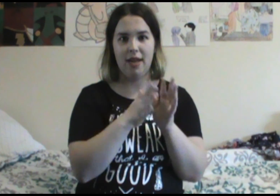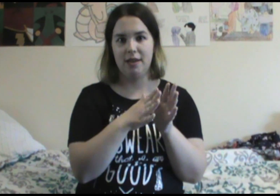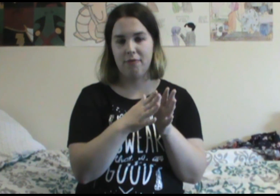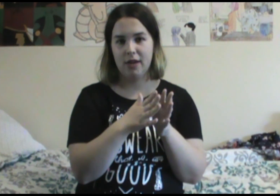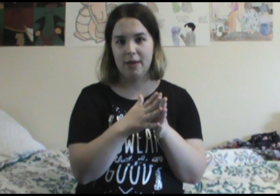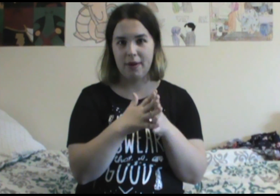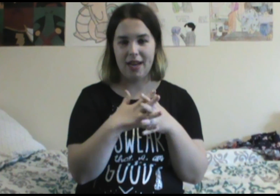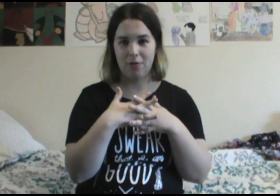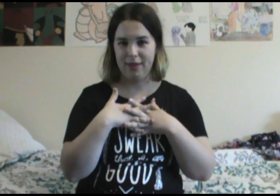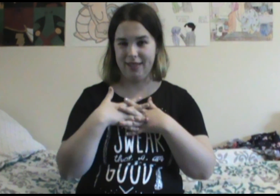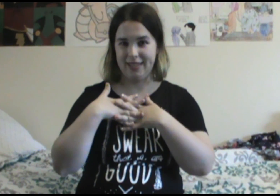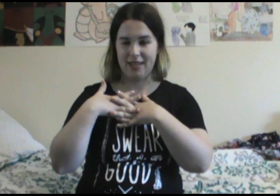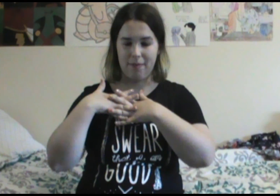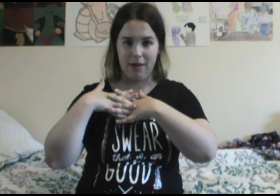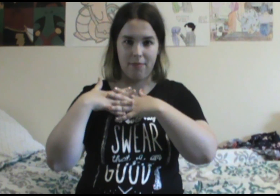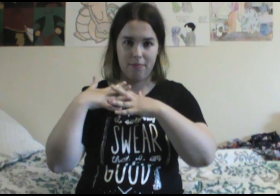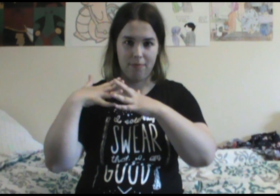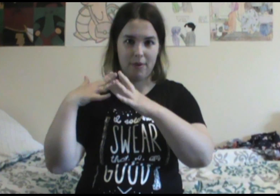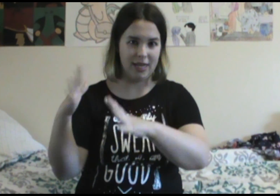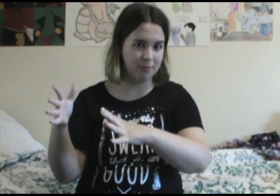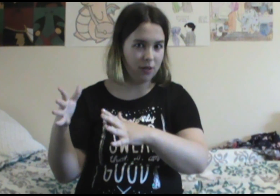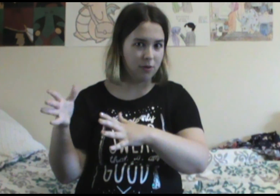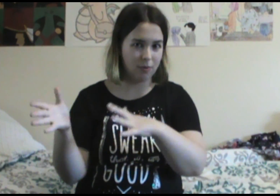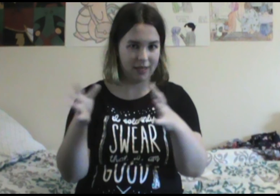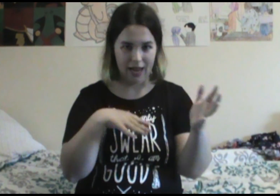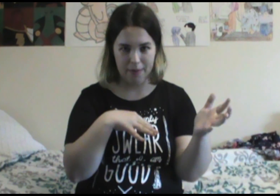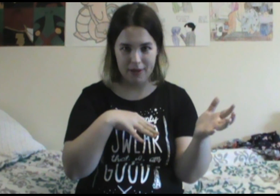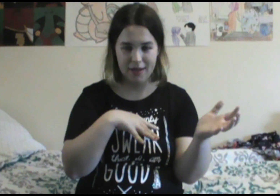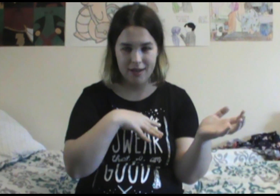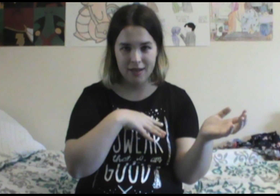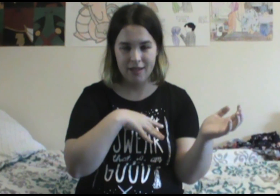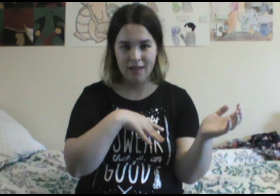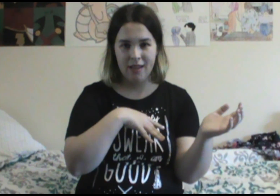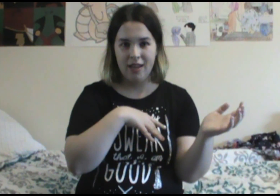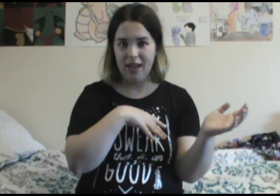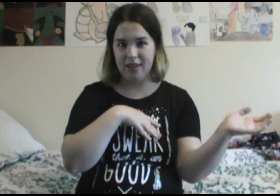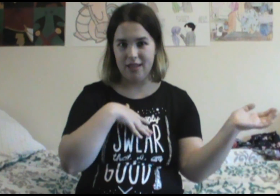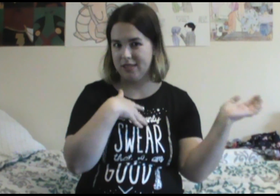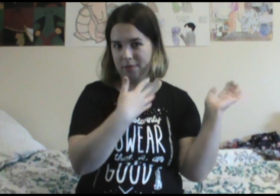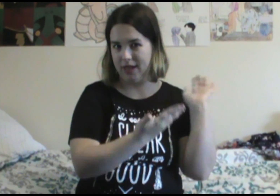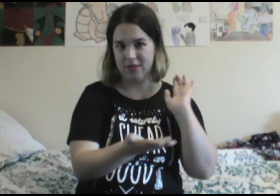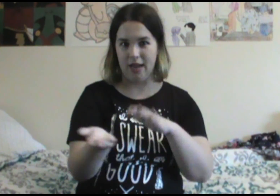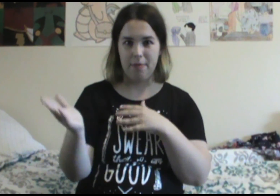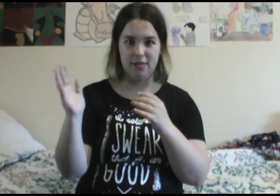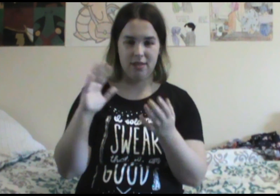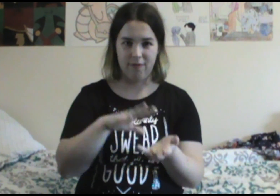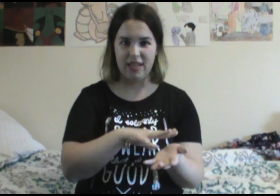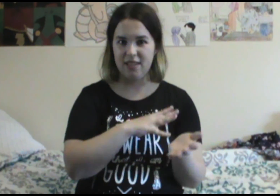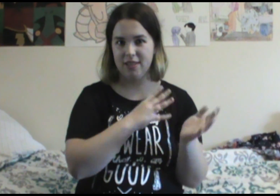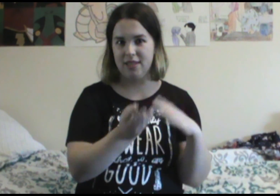ended for him, I don't think that's going to be possible or really happen. Unless something else happens to fix all this stuff